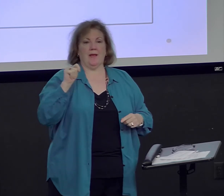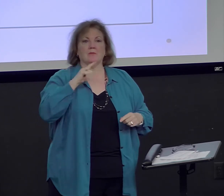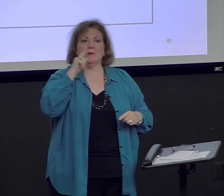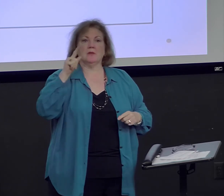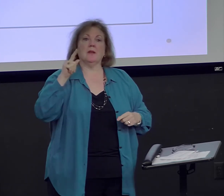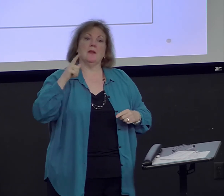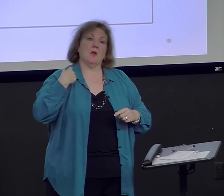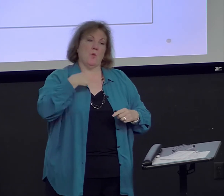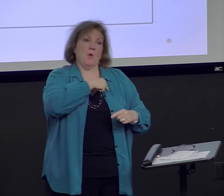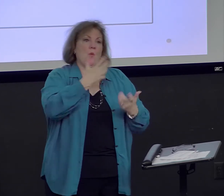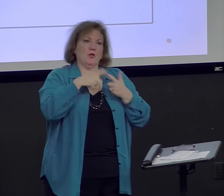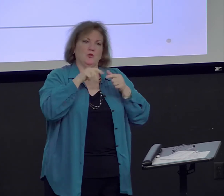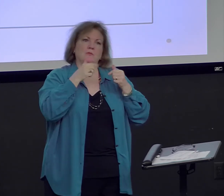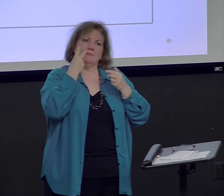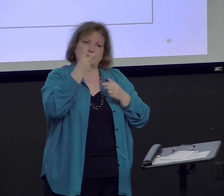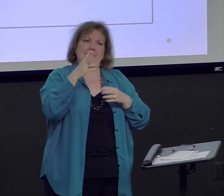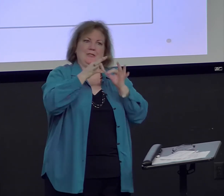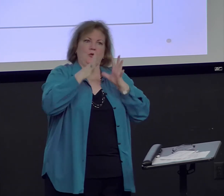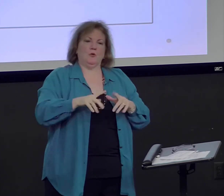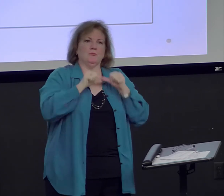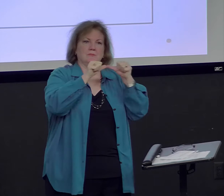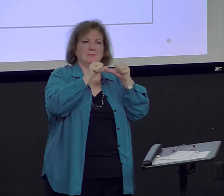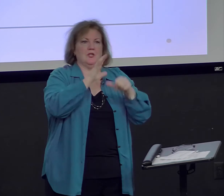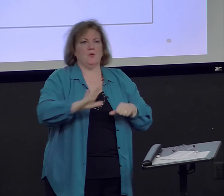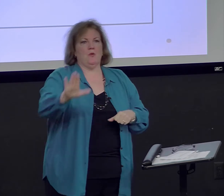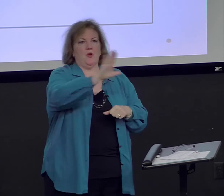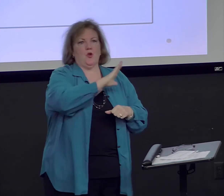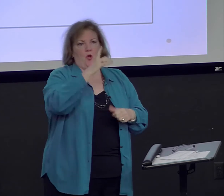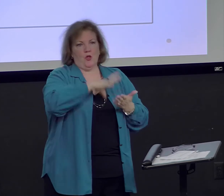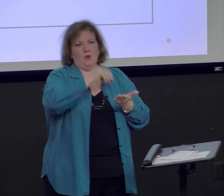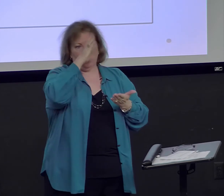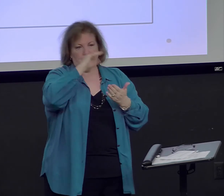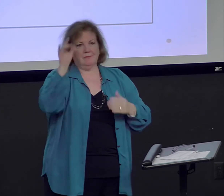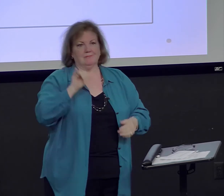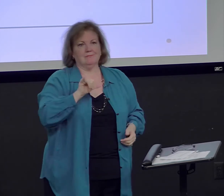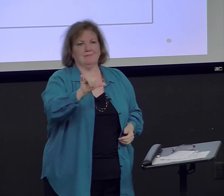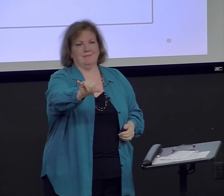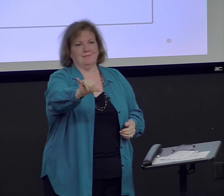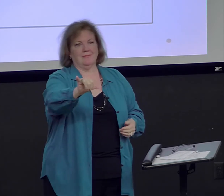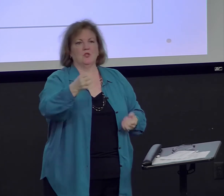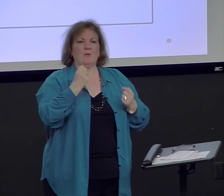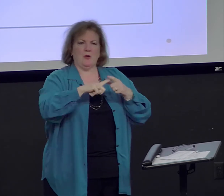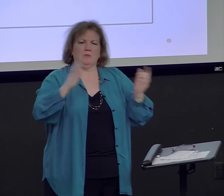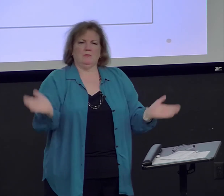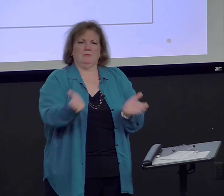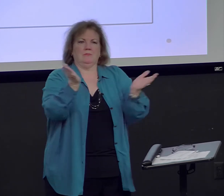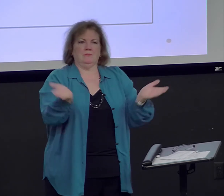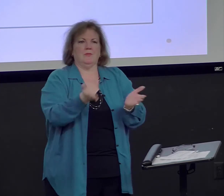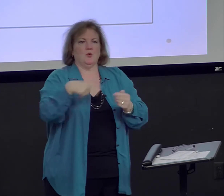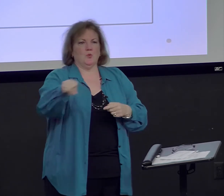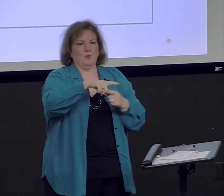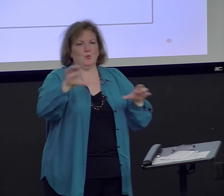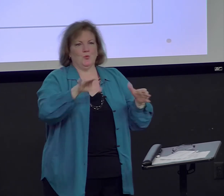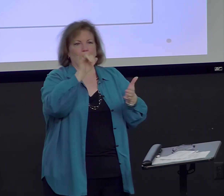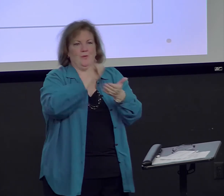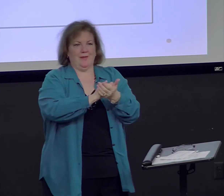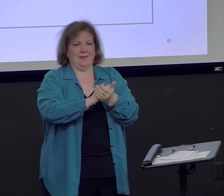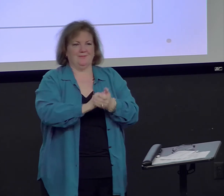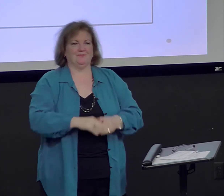thing about what we're trying to do here is make sure that interpreters never stop that process of